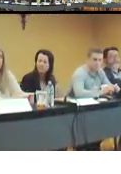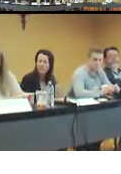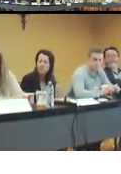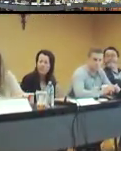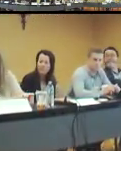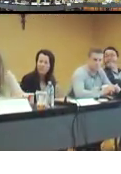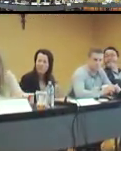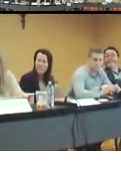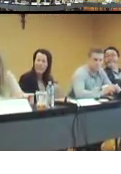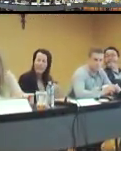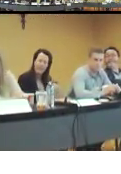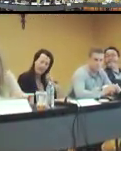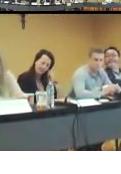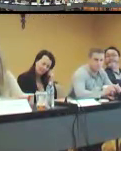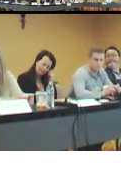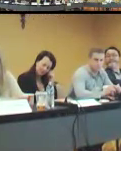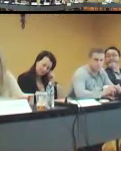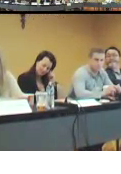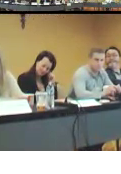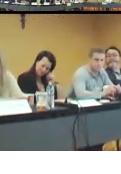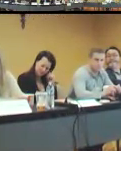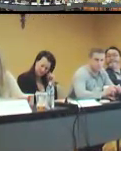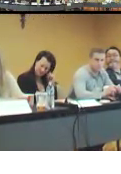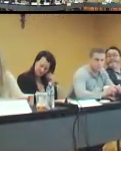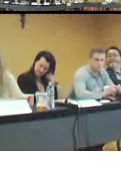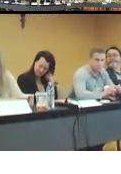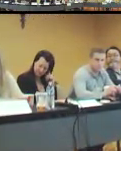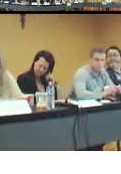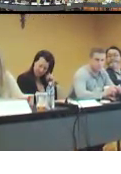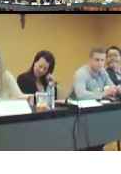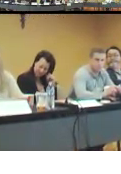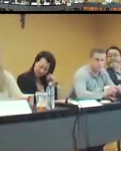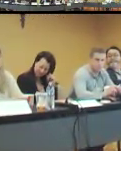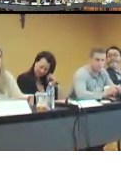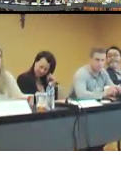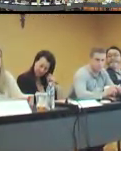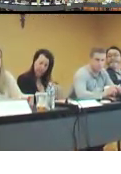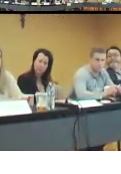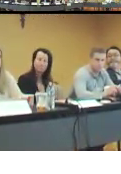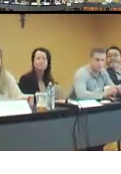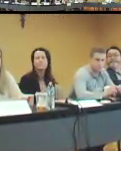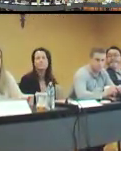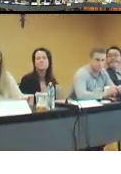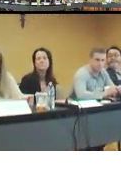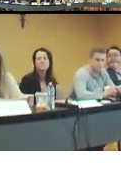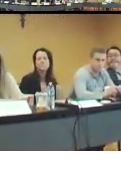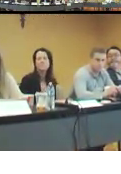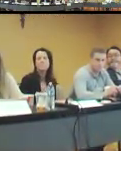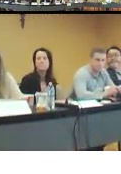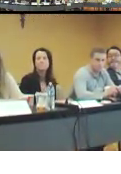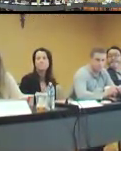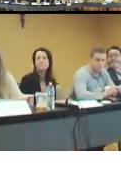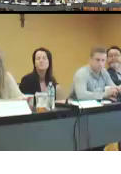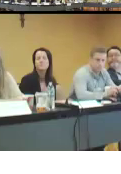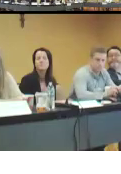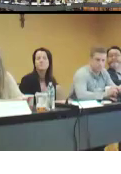getting to places like schools and stuff, which can depend on right now, like where you live and what's going on. So I think there was a lot